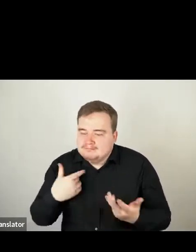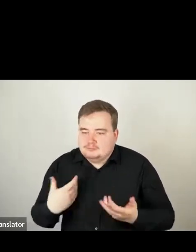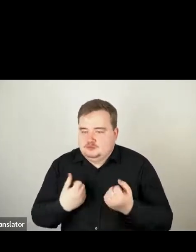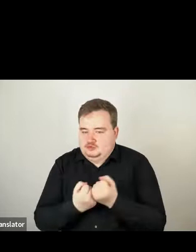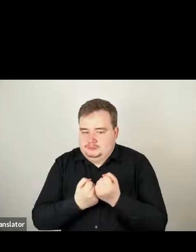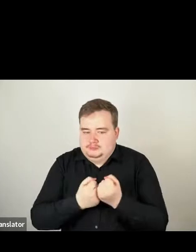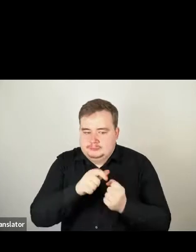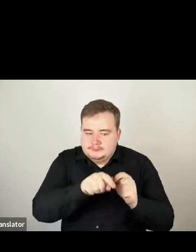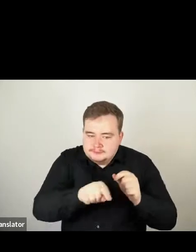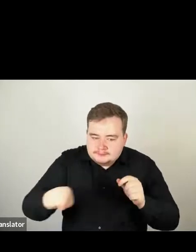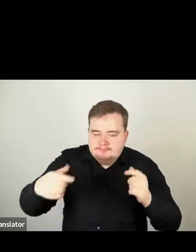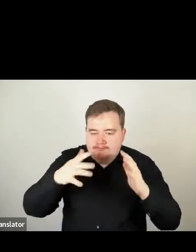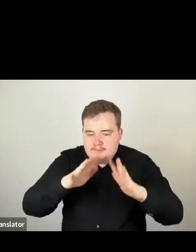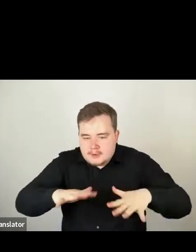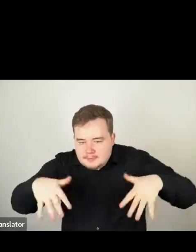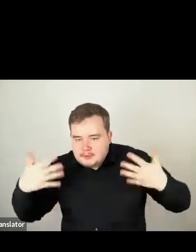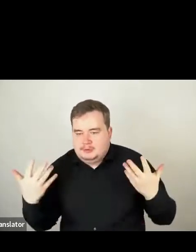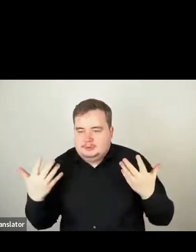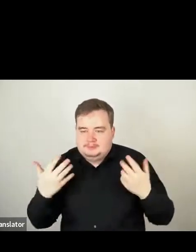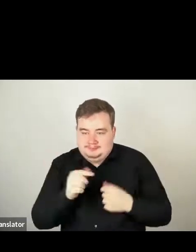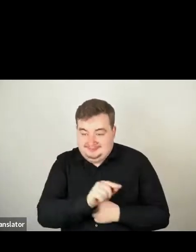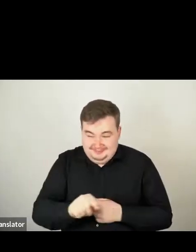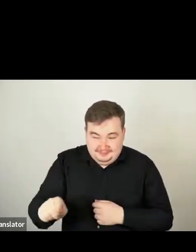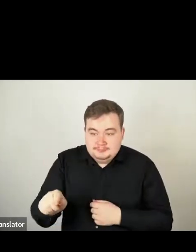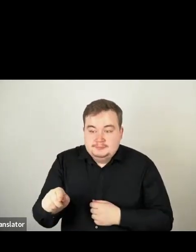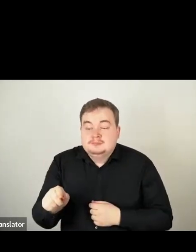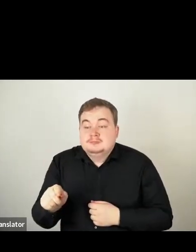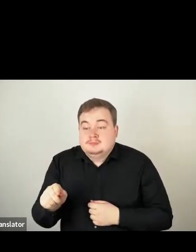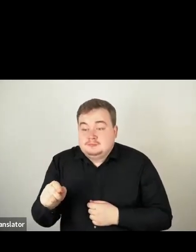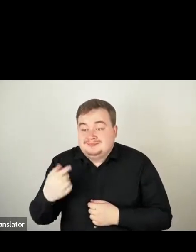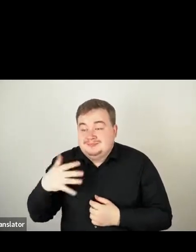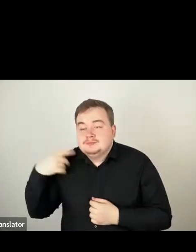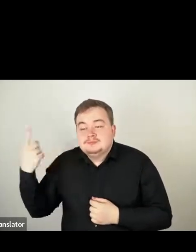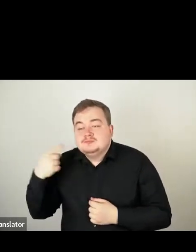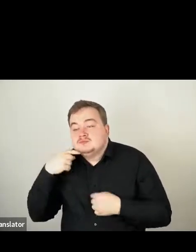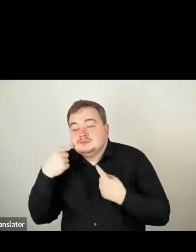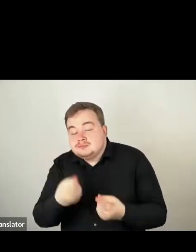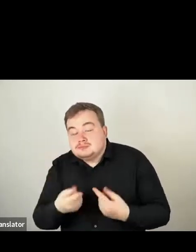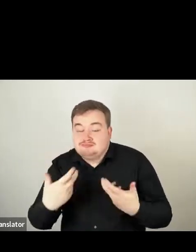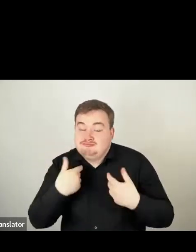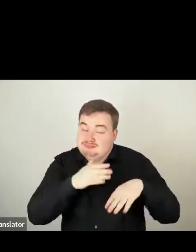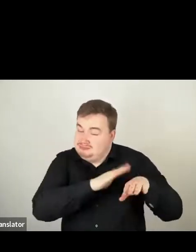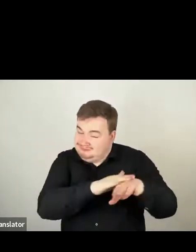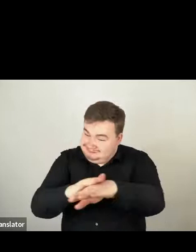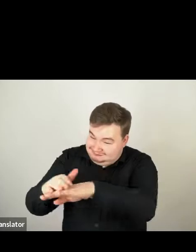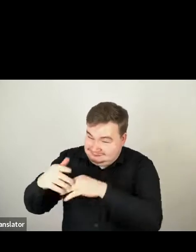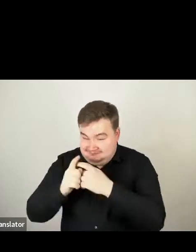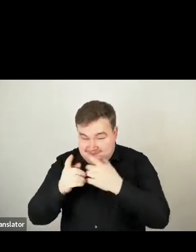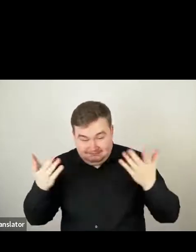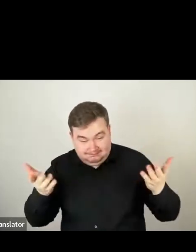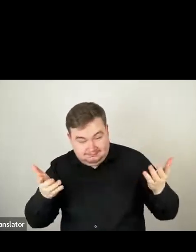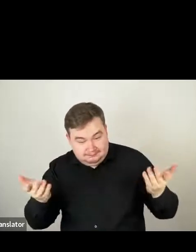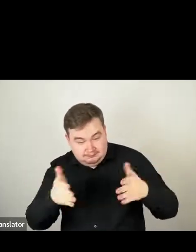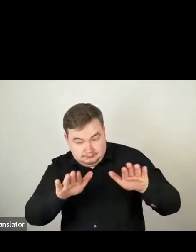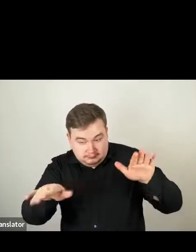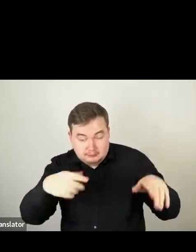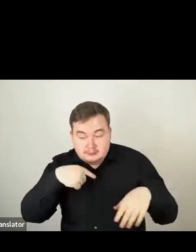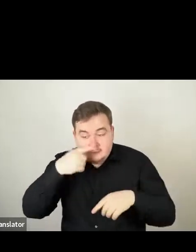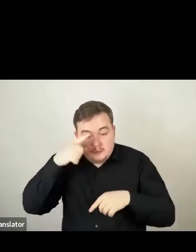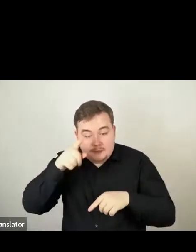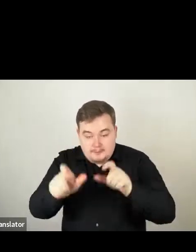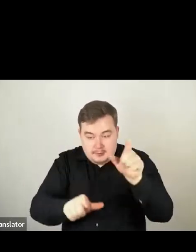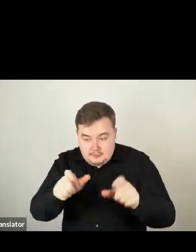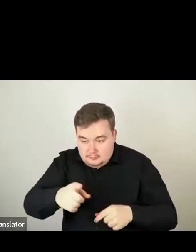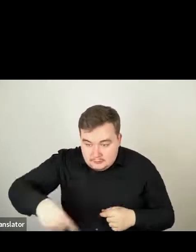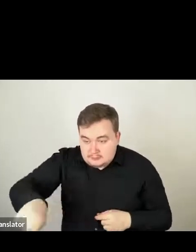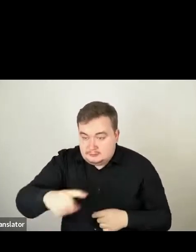saw Honorable Meg Mann here in the audience, who's been really supportive of that work in many OSCE participating states.